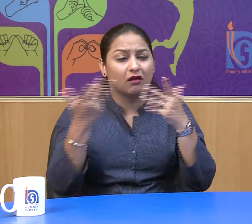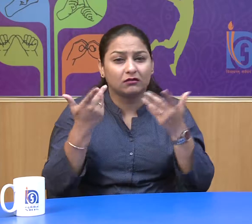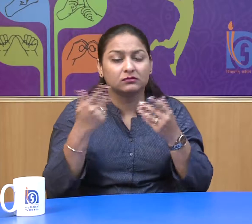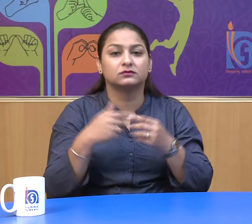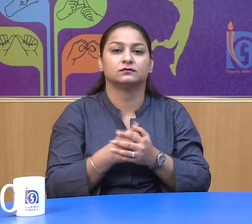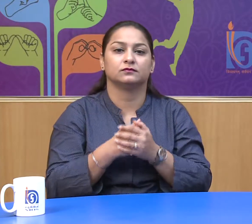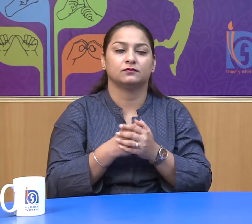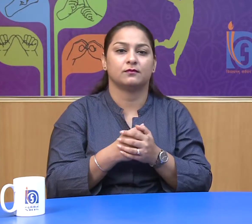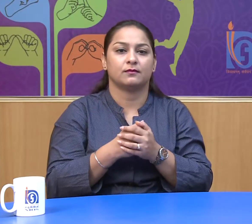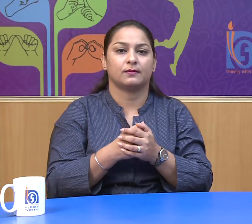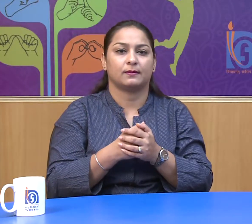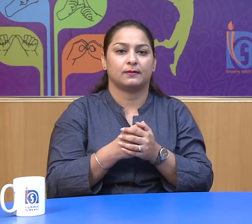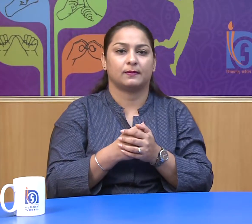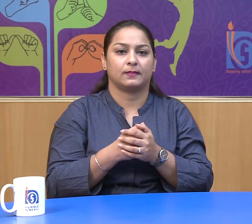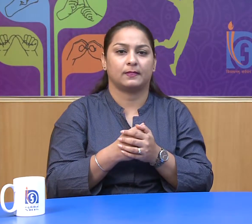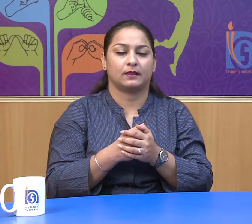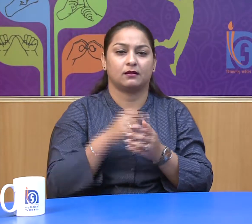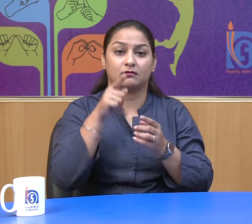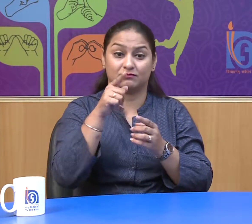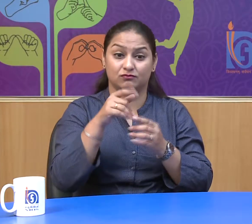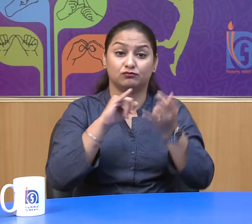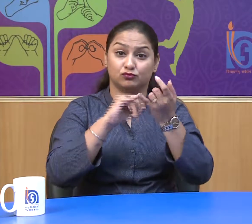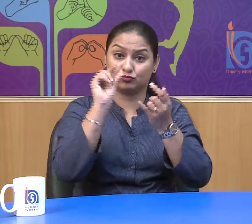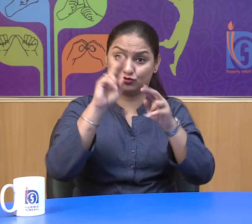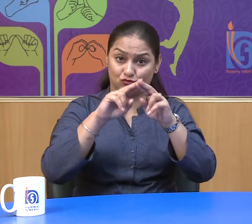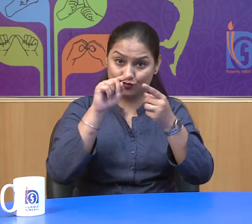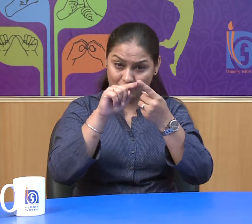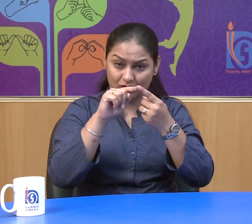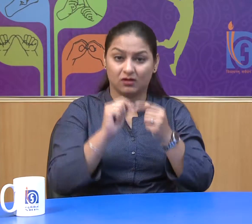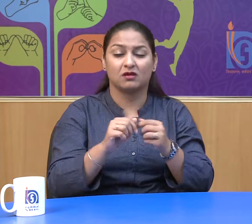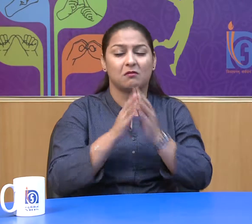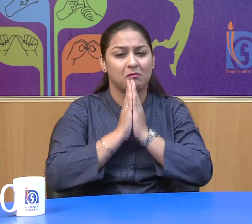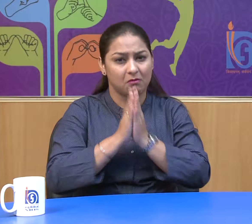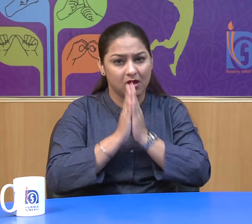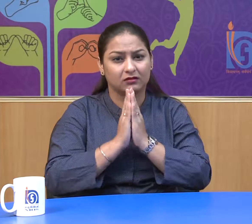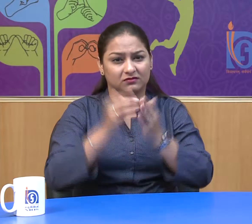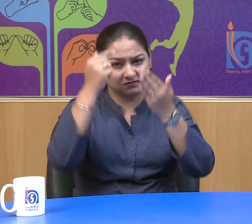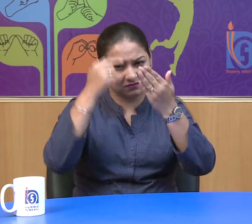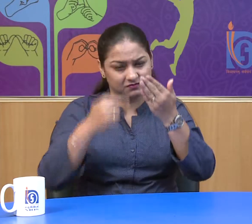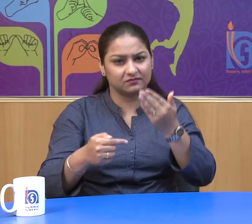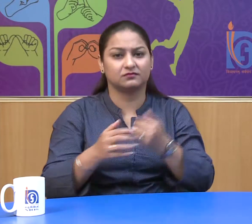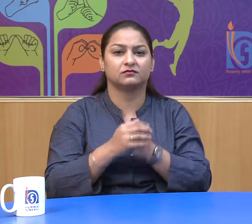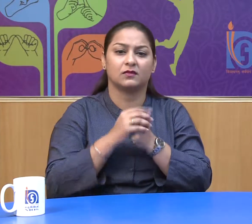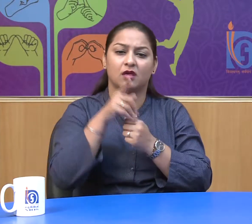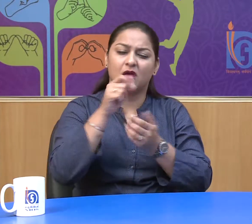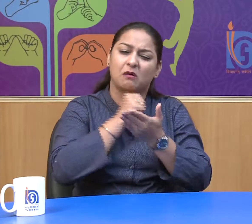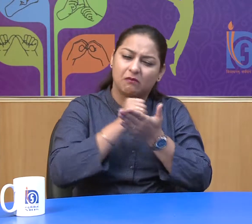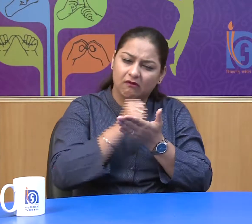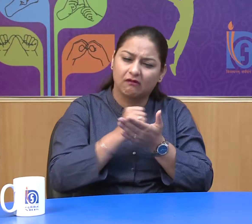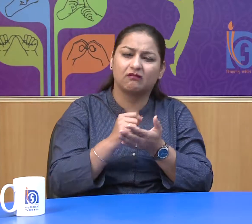saints had many thoughts and practices in common. Their essential